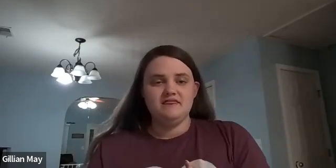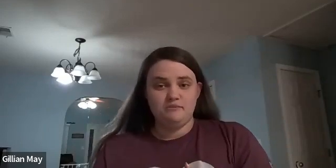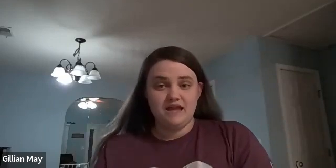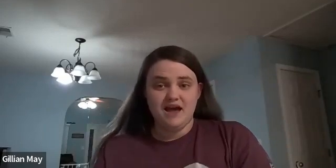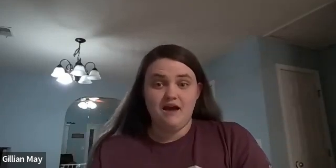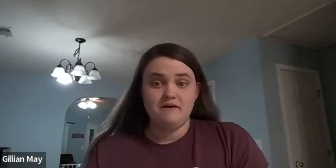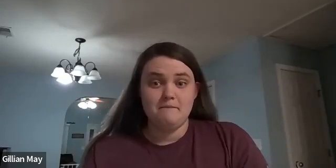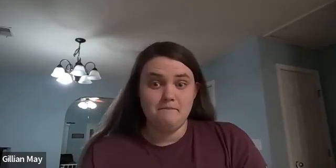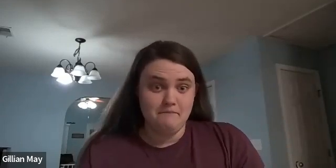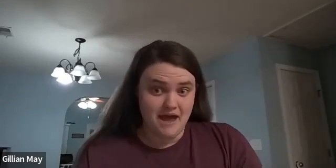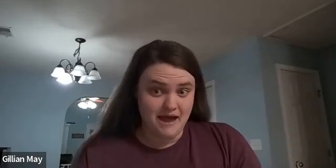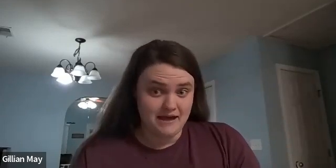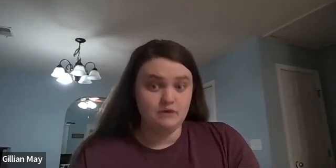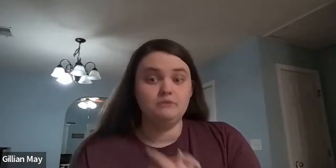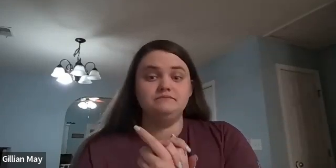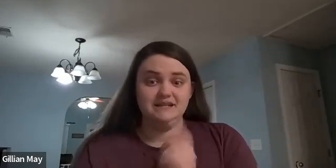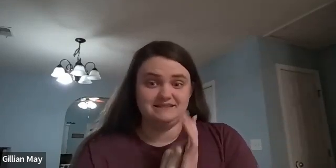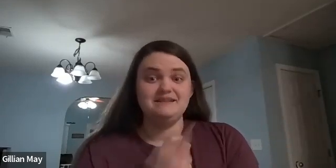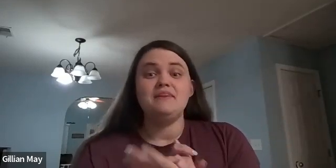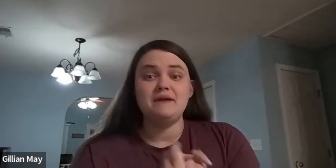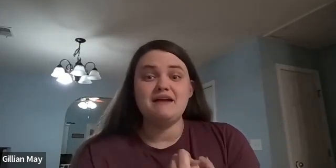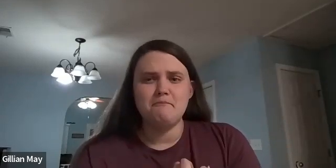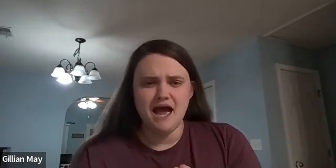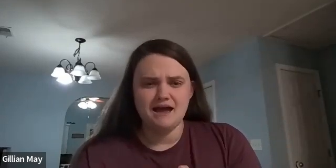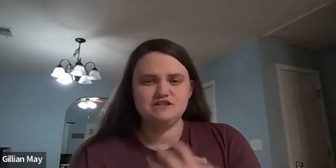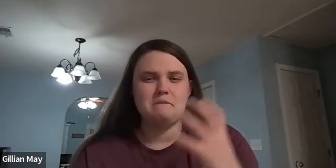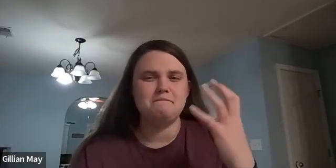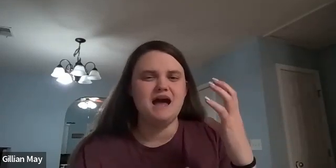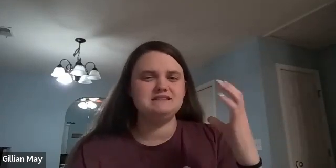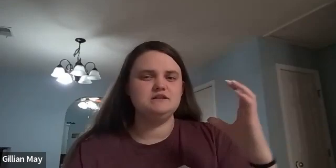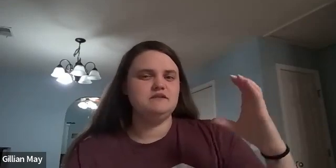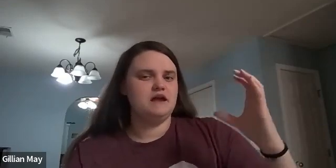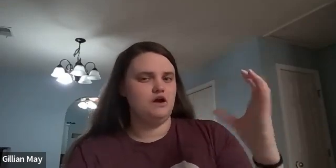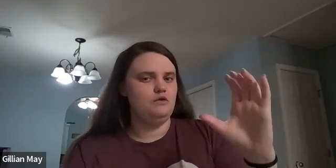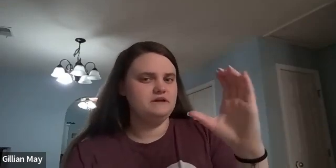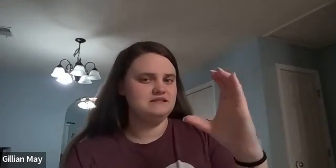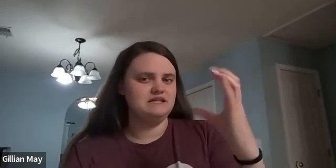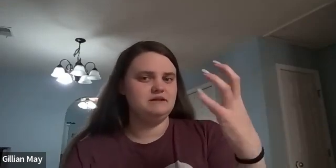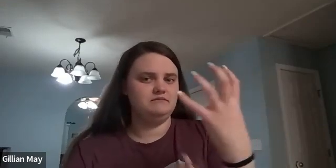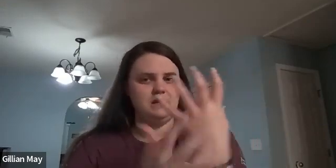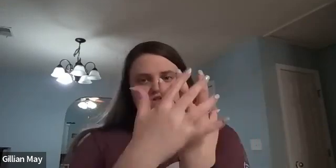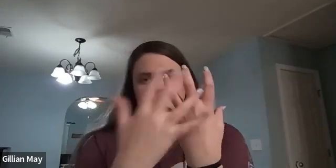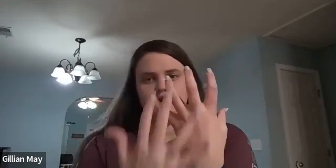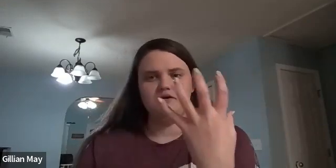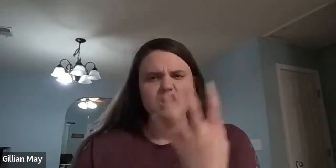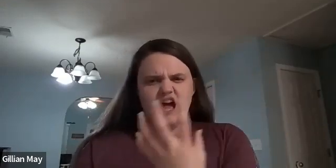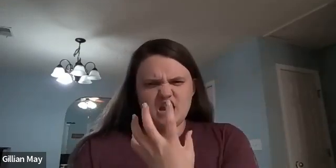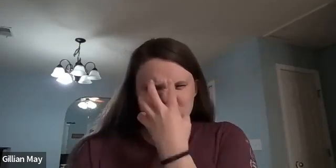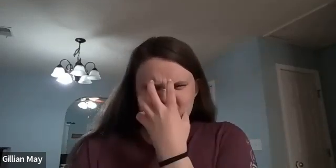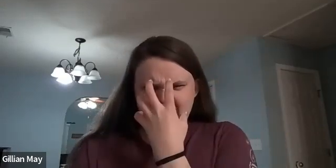Then we have mad. Oh, yes. Then we have mad. So mad's going to be that open C, but now spread out. And you're